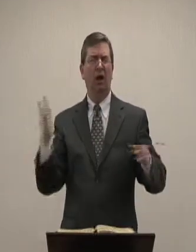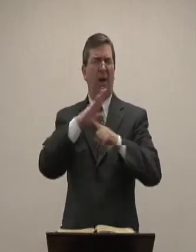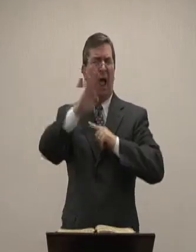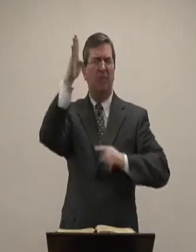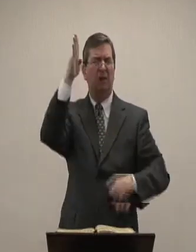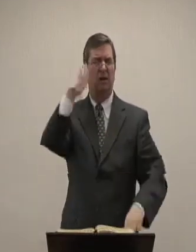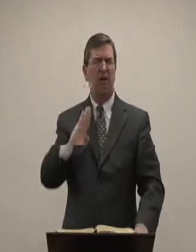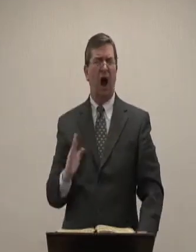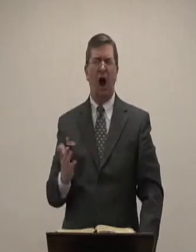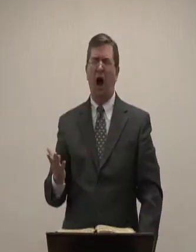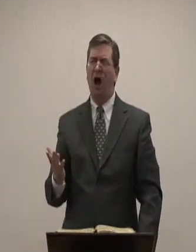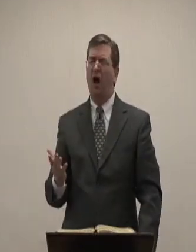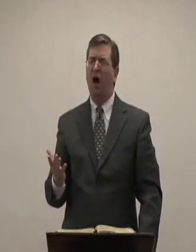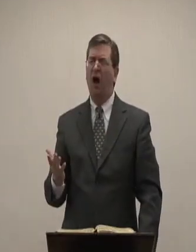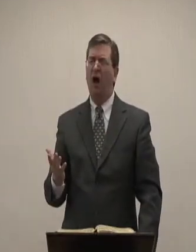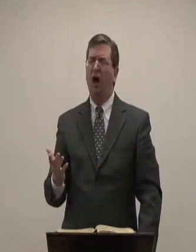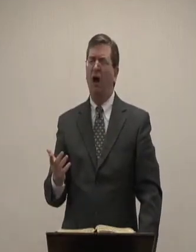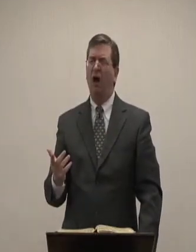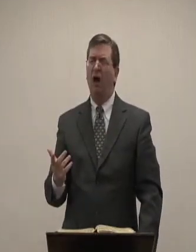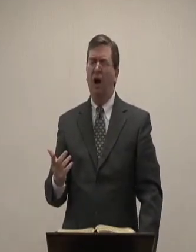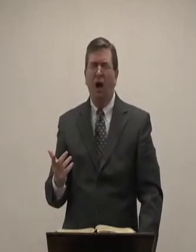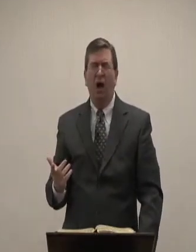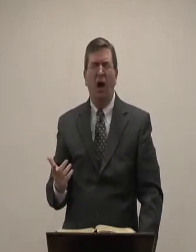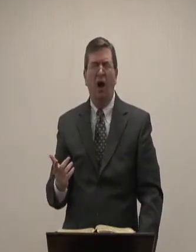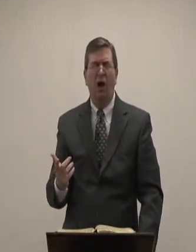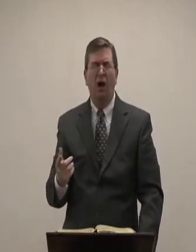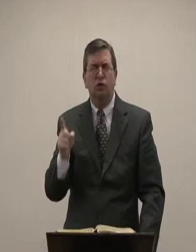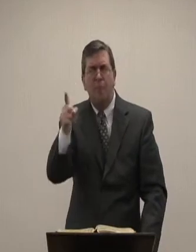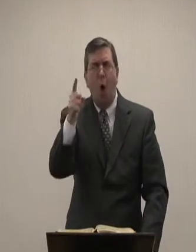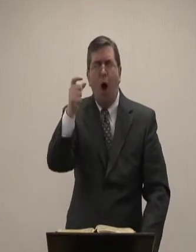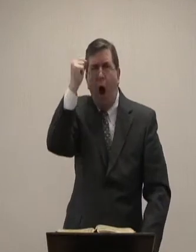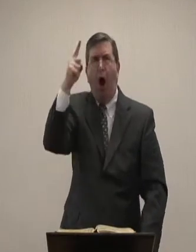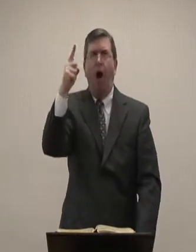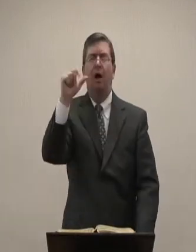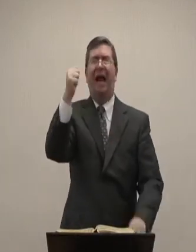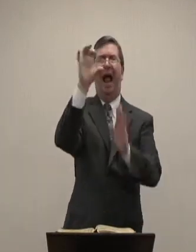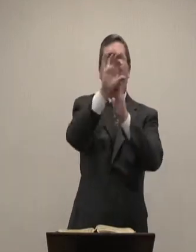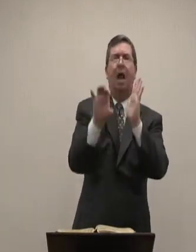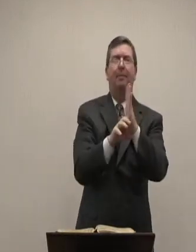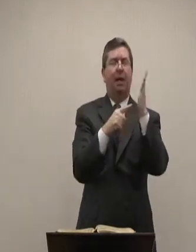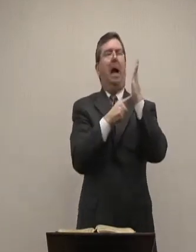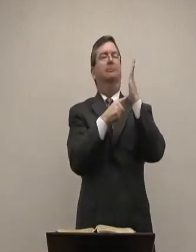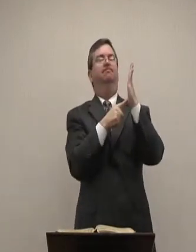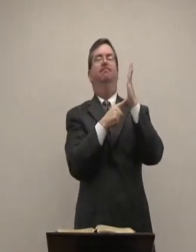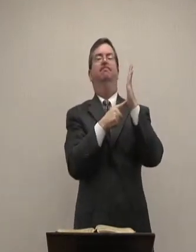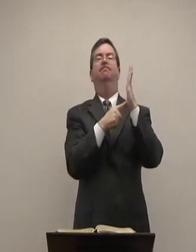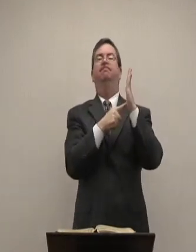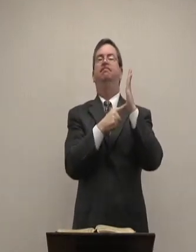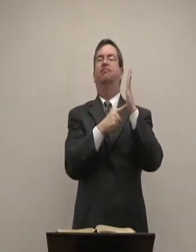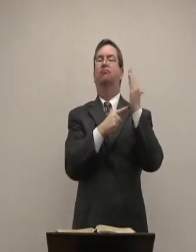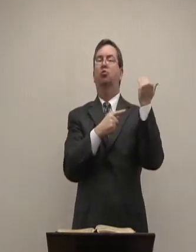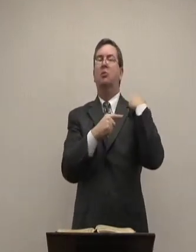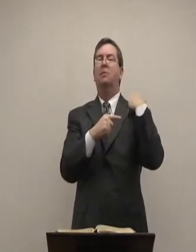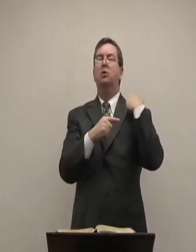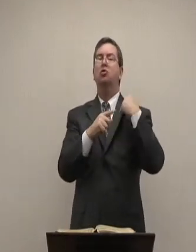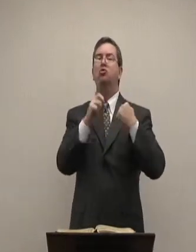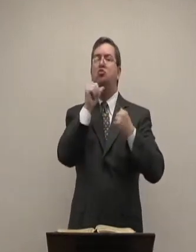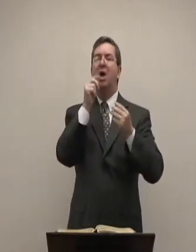Most people are very obscene when it comes to God. You must understand that what the